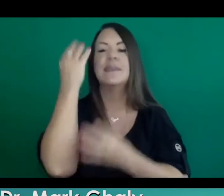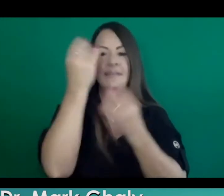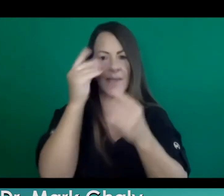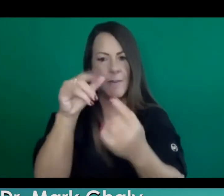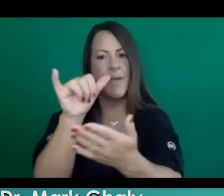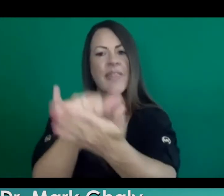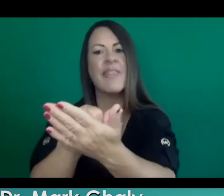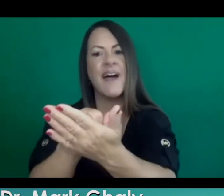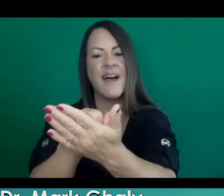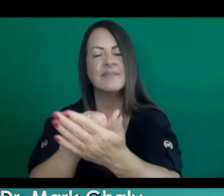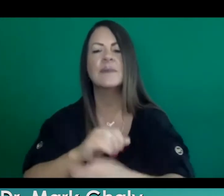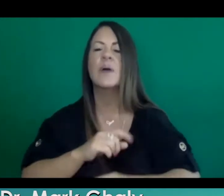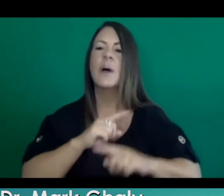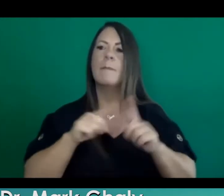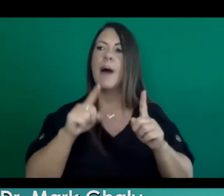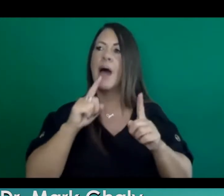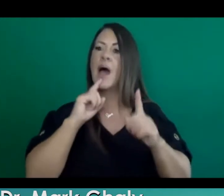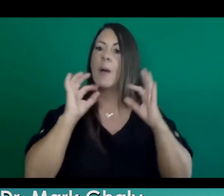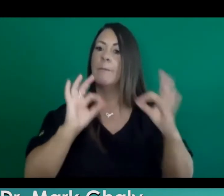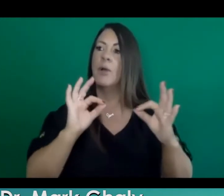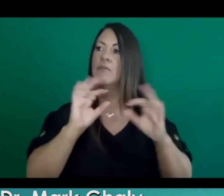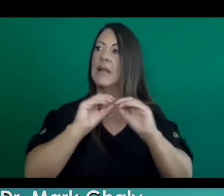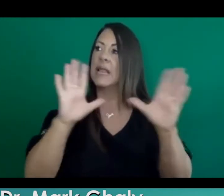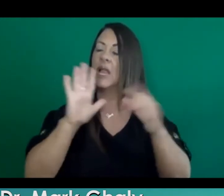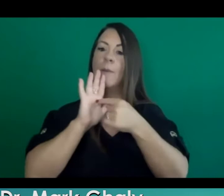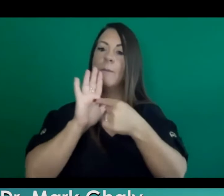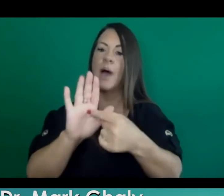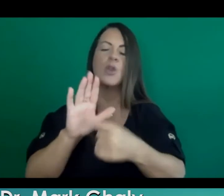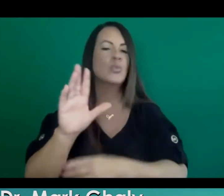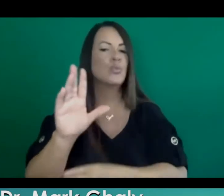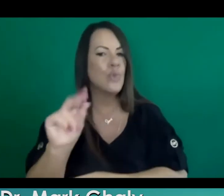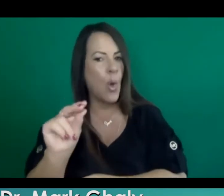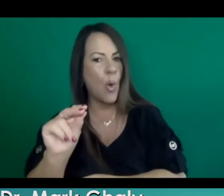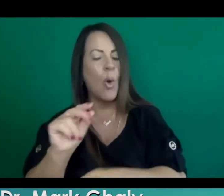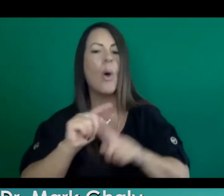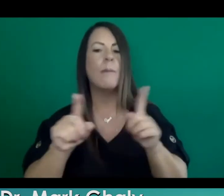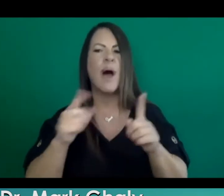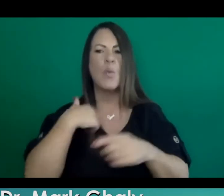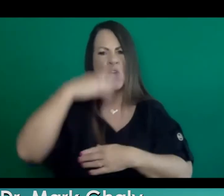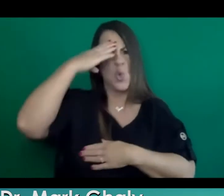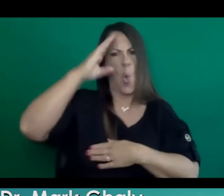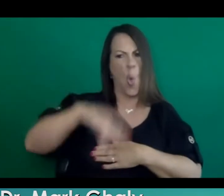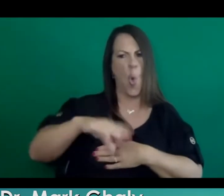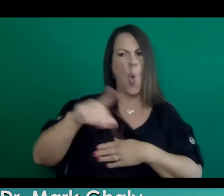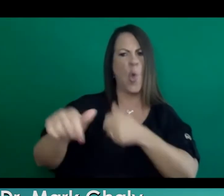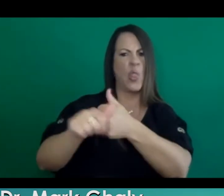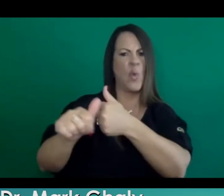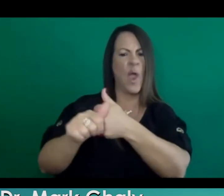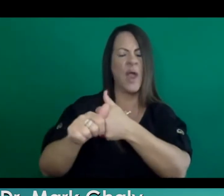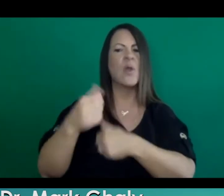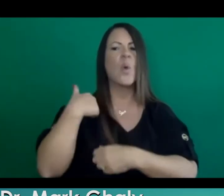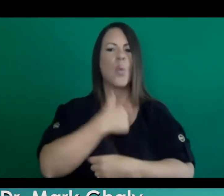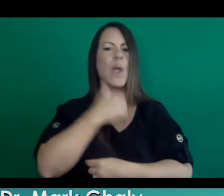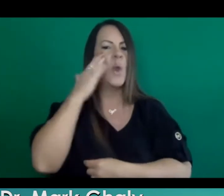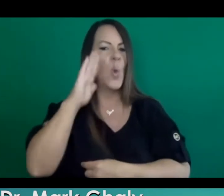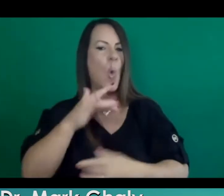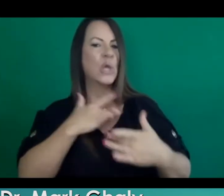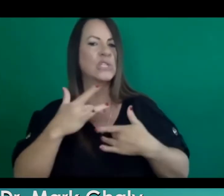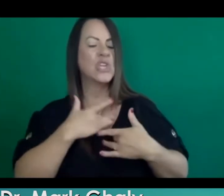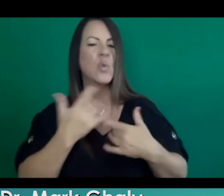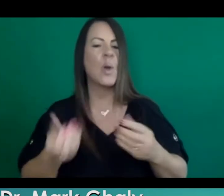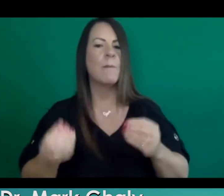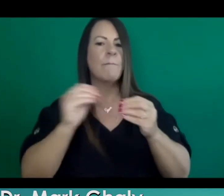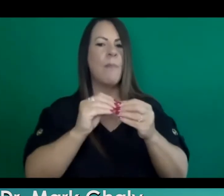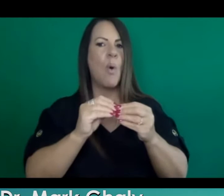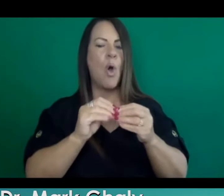that there's a clear model that points us in the direction, but just the threat and the concern alone has really increased our planning